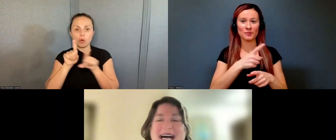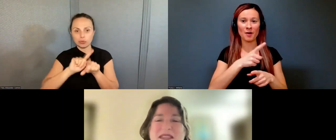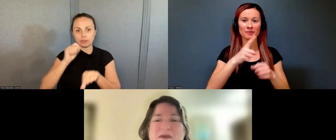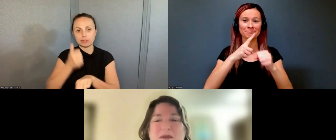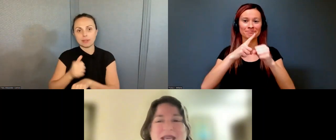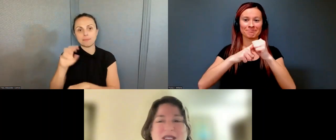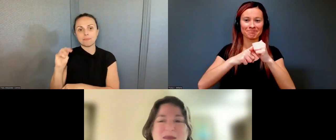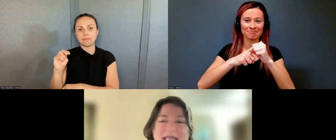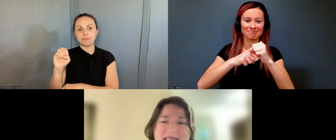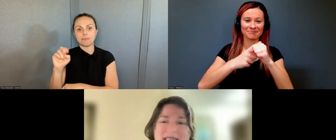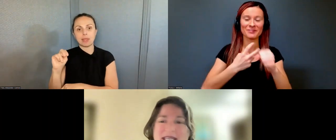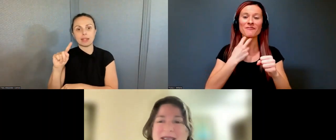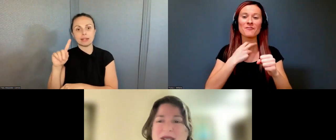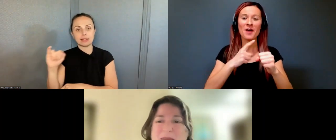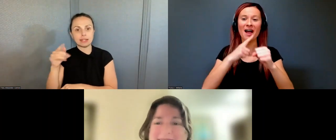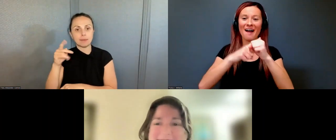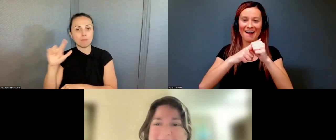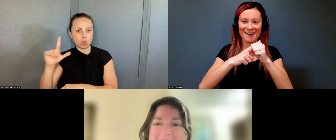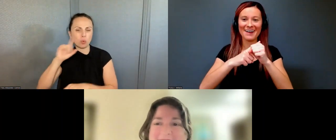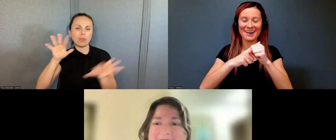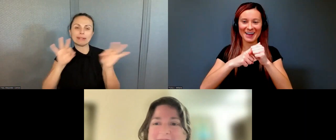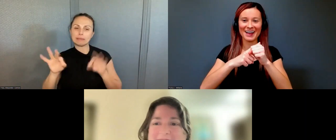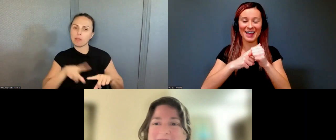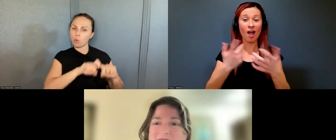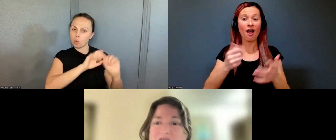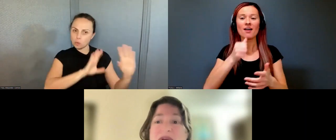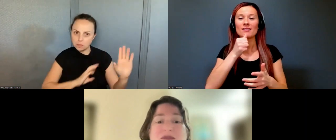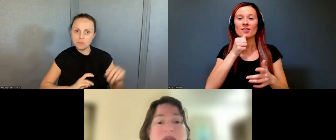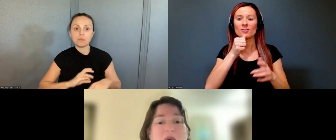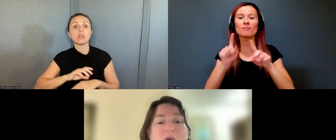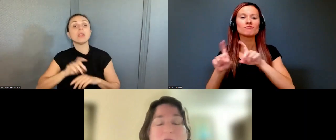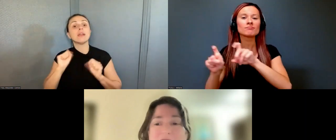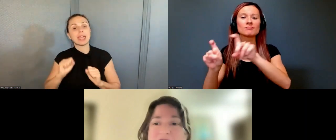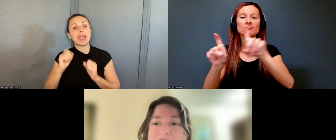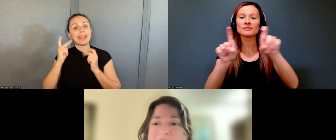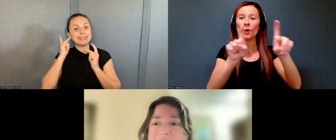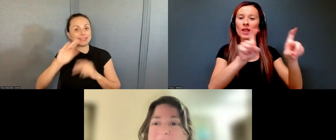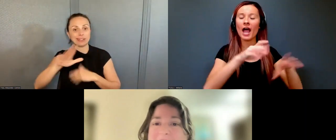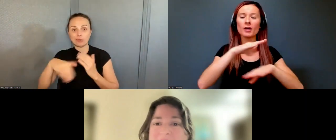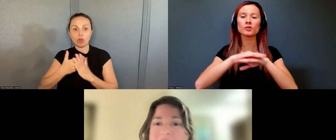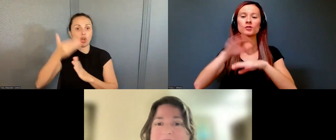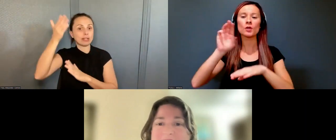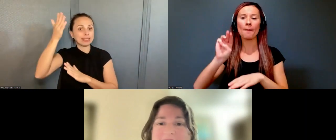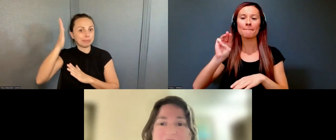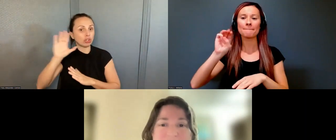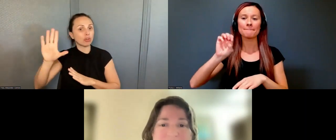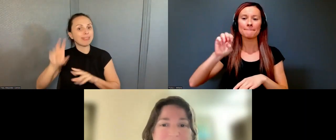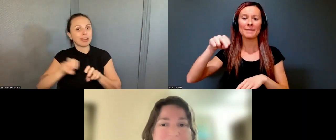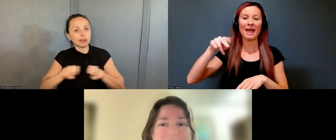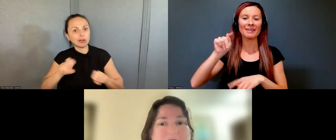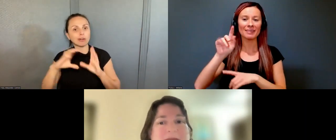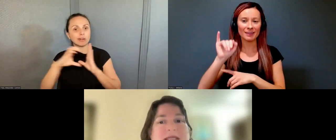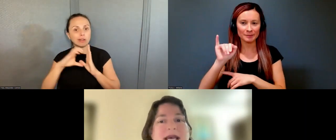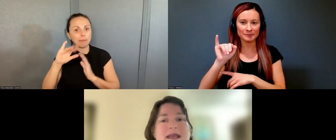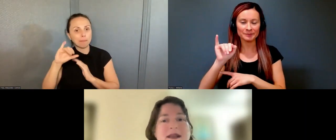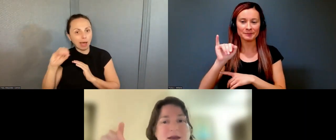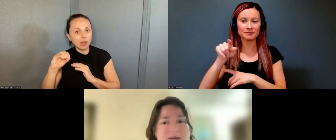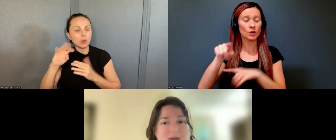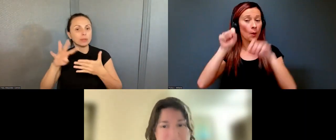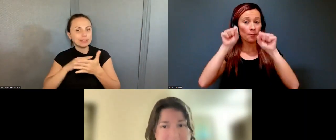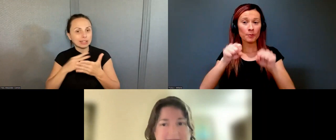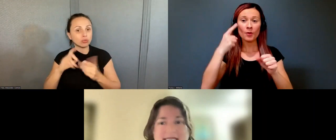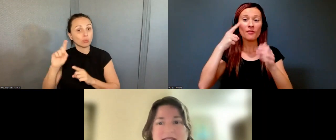throughout that will be explained in a little bit, and you can view all of the speaker bios and schedule on our